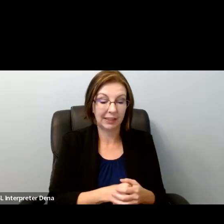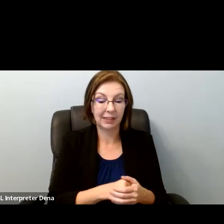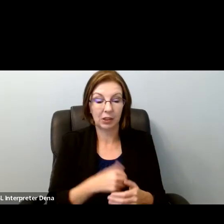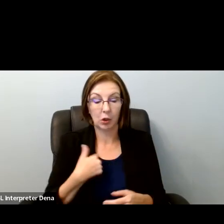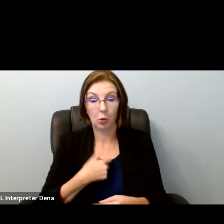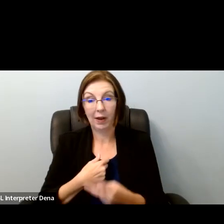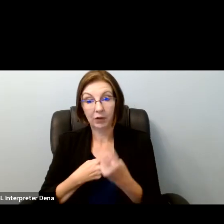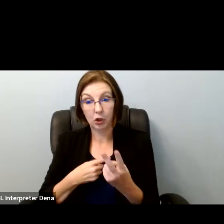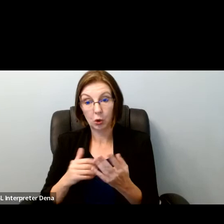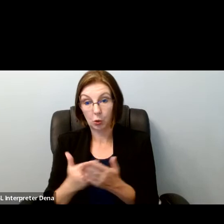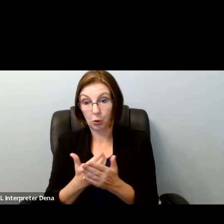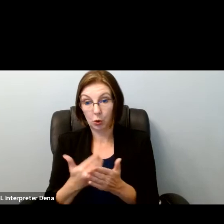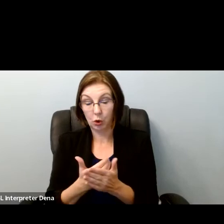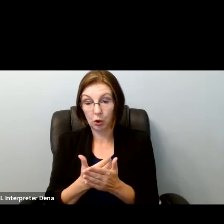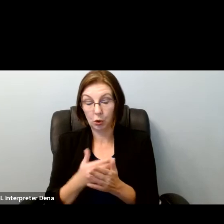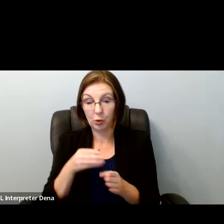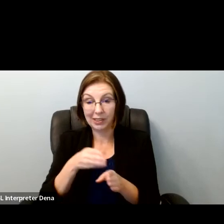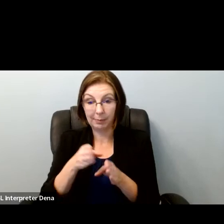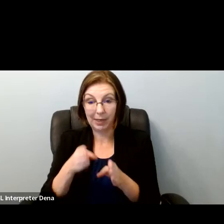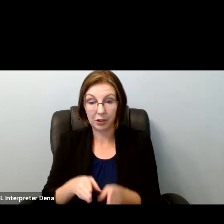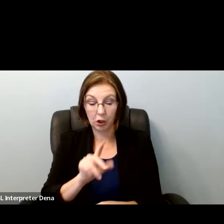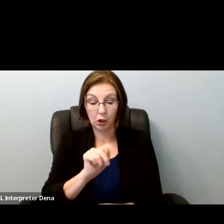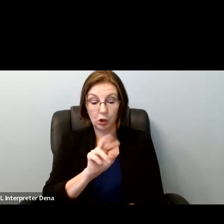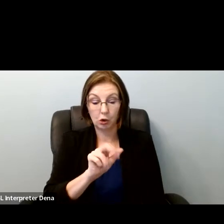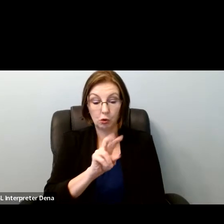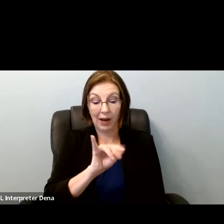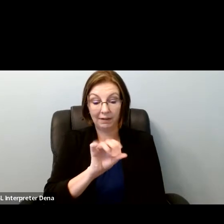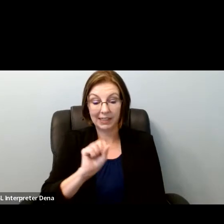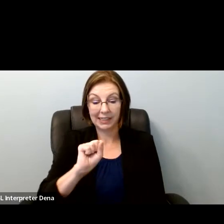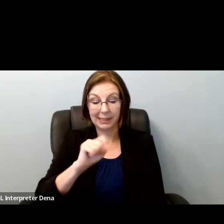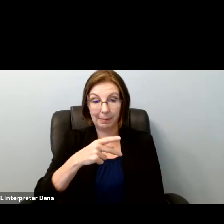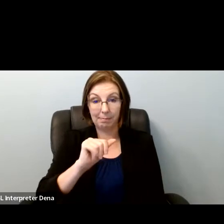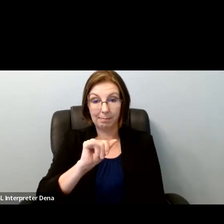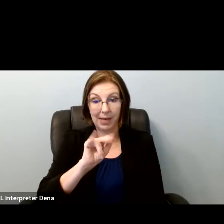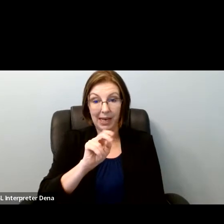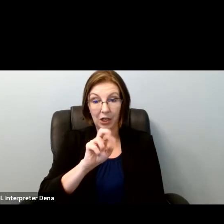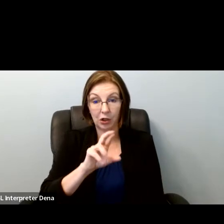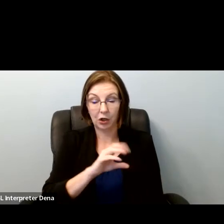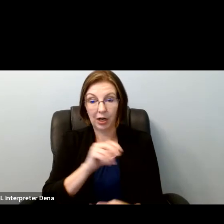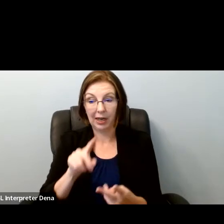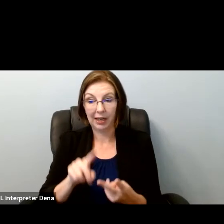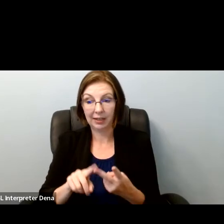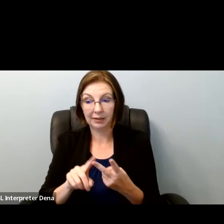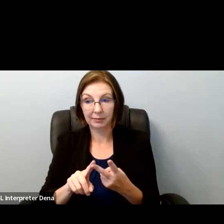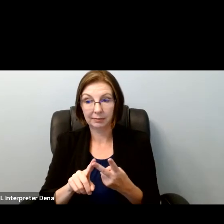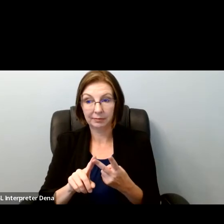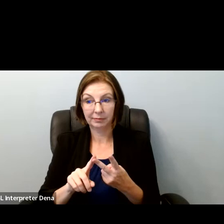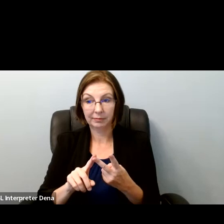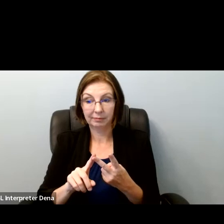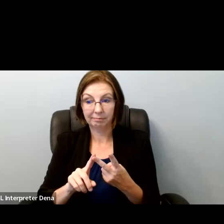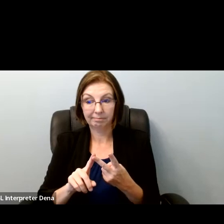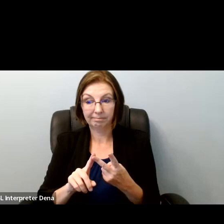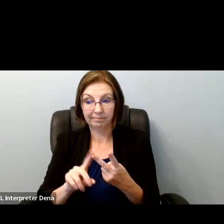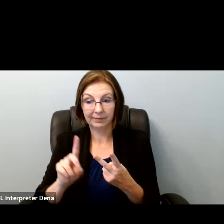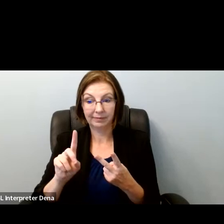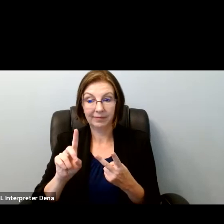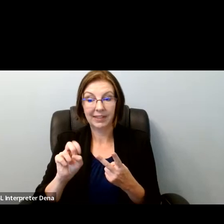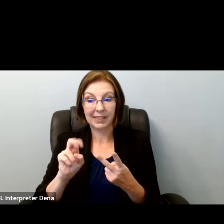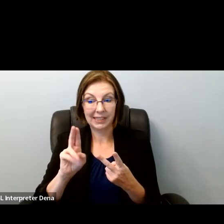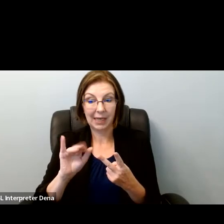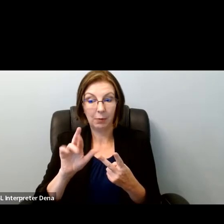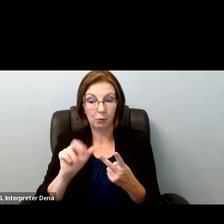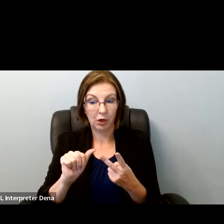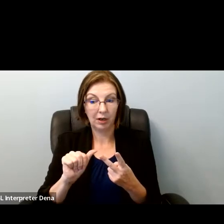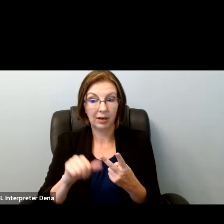Accessibility Specialists. One is Travis Sainer, and the other one is Deborah Martins. The Access Board has gone through